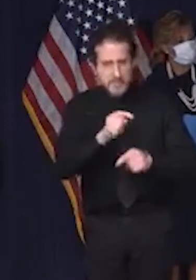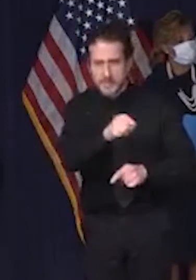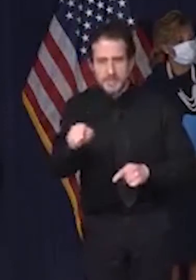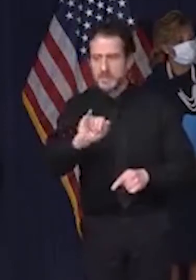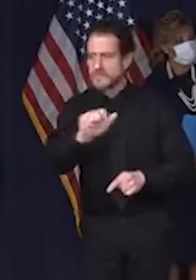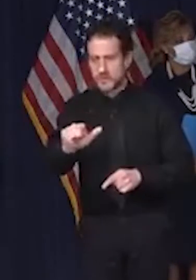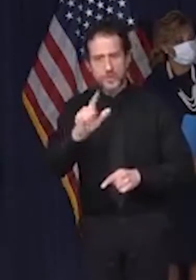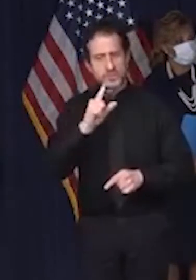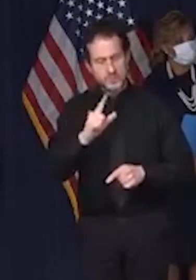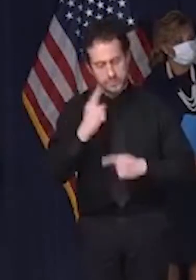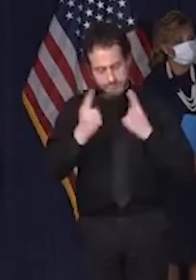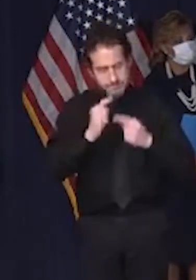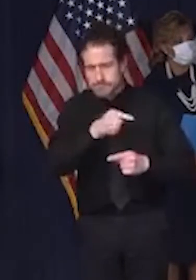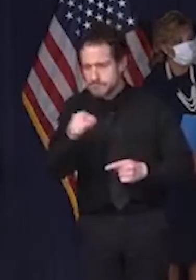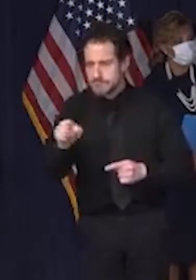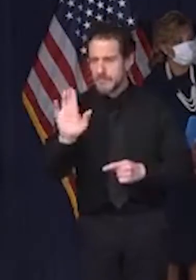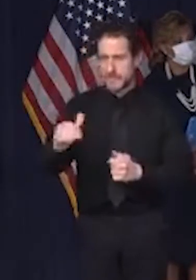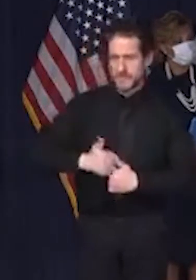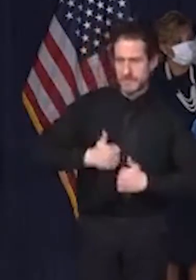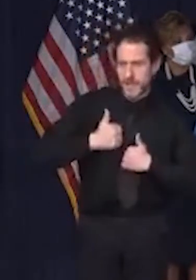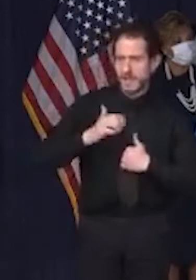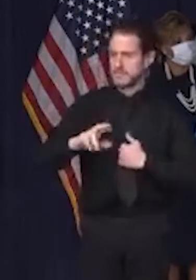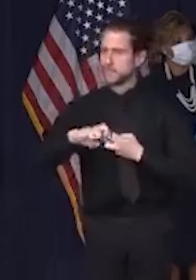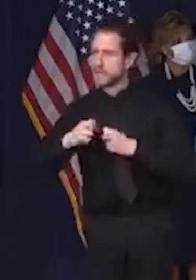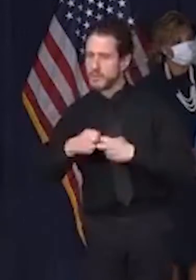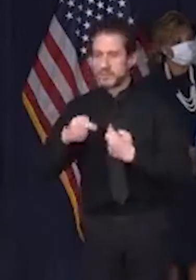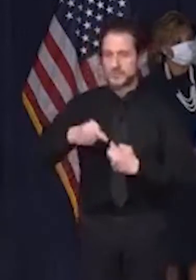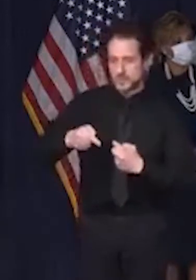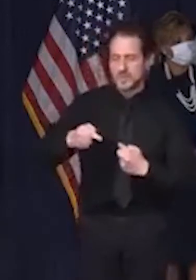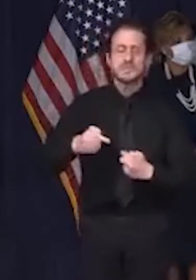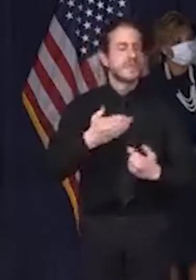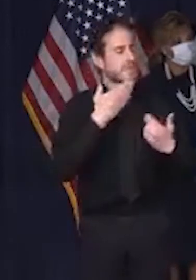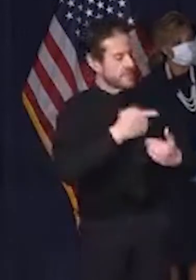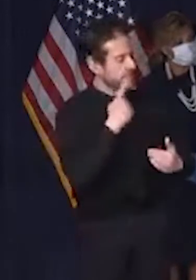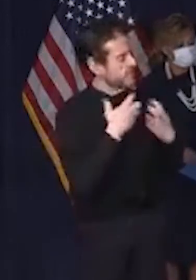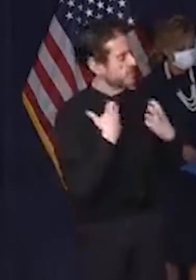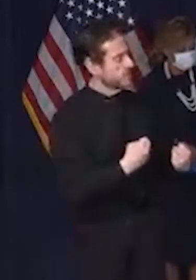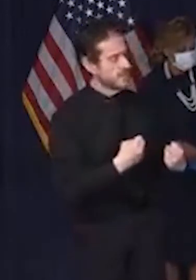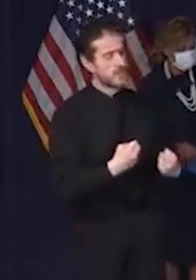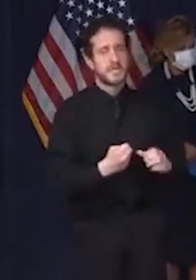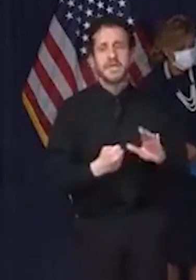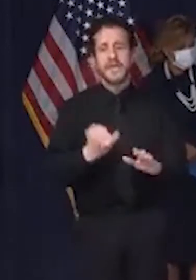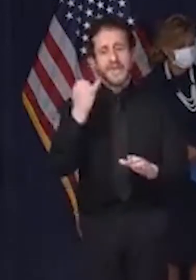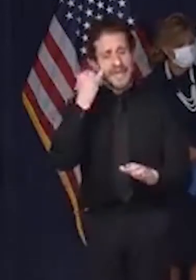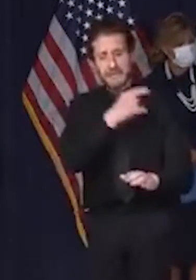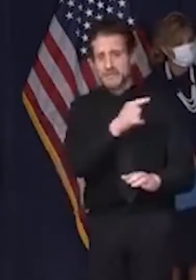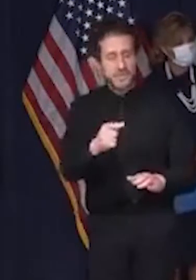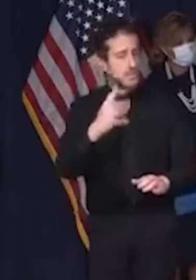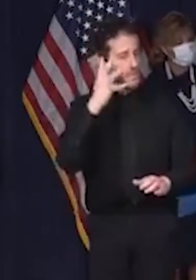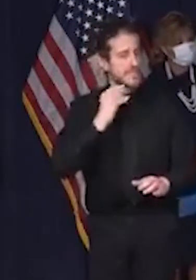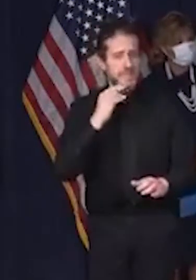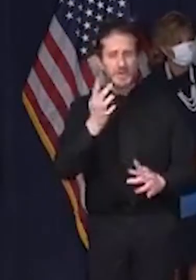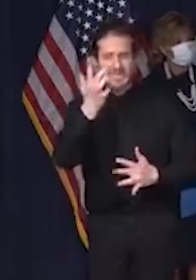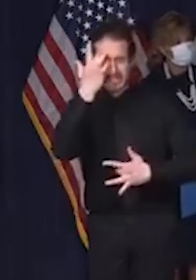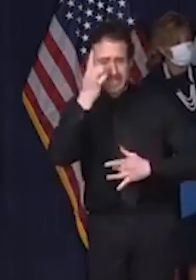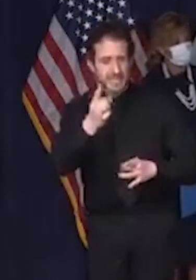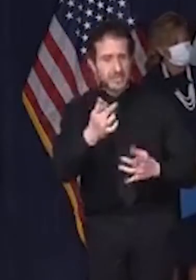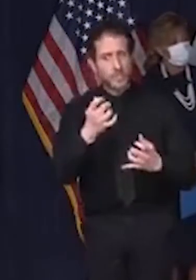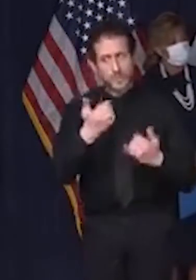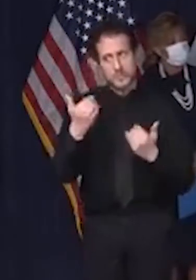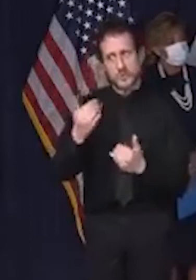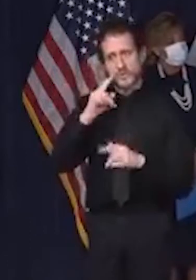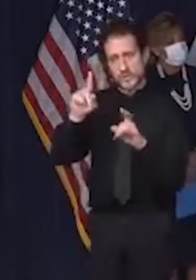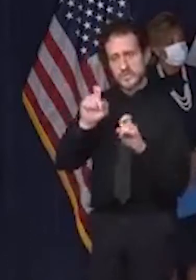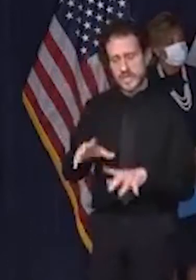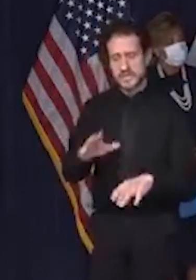him for his courage. Please, for people who are experiencing illness and want to get testing, I do want to